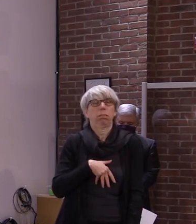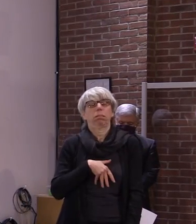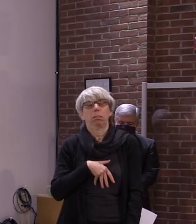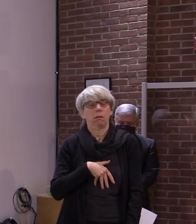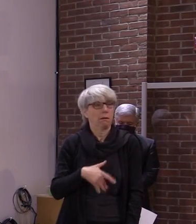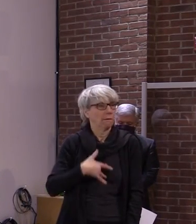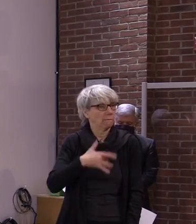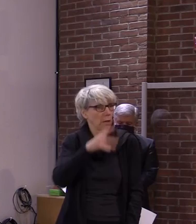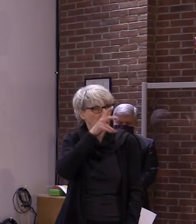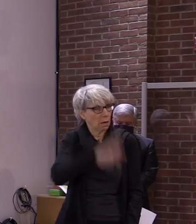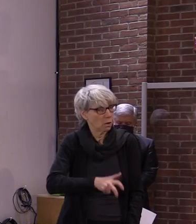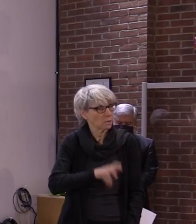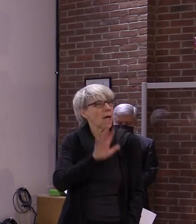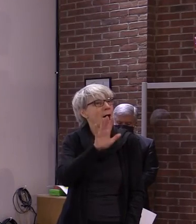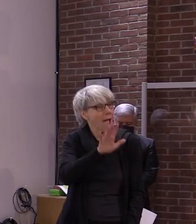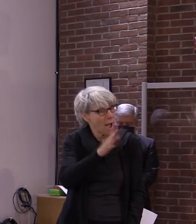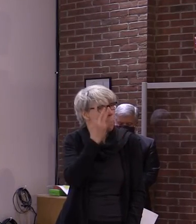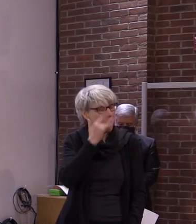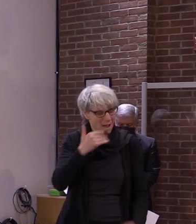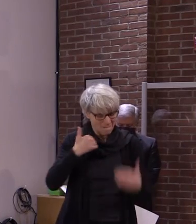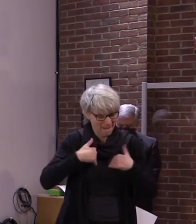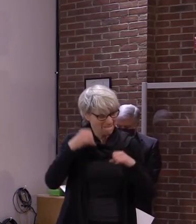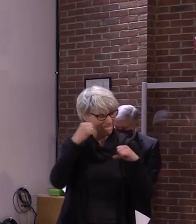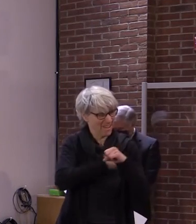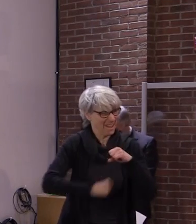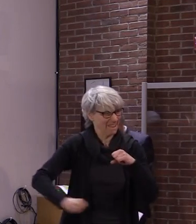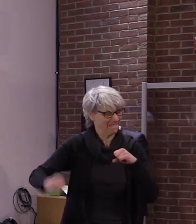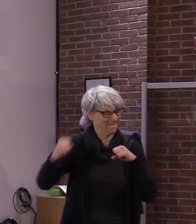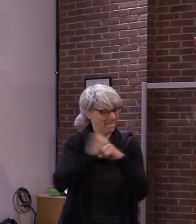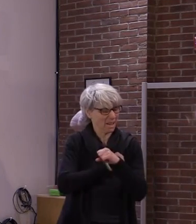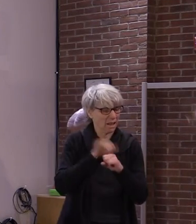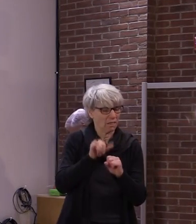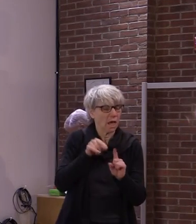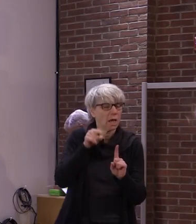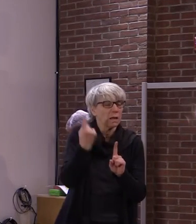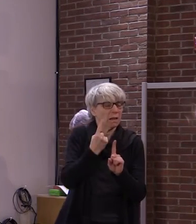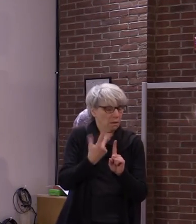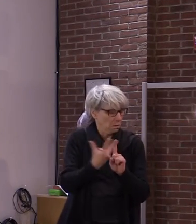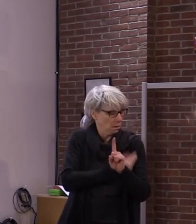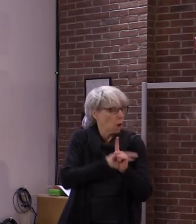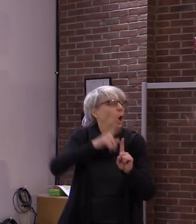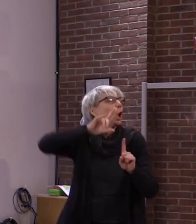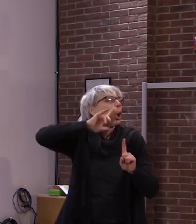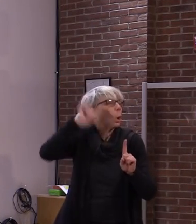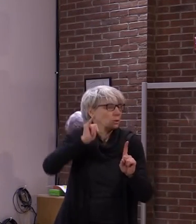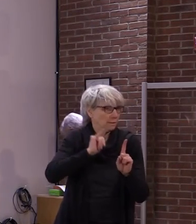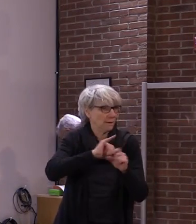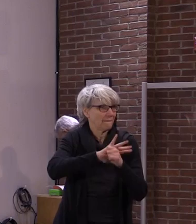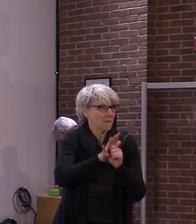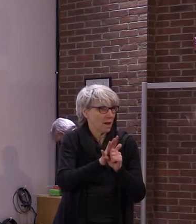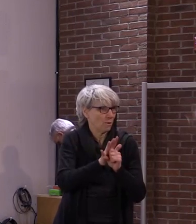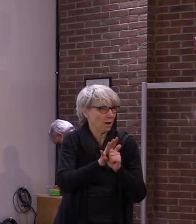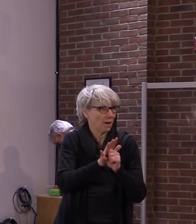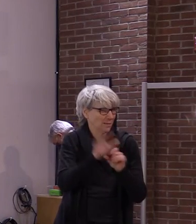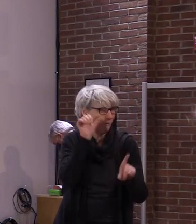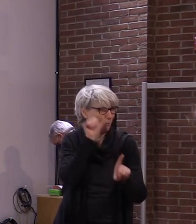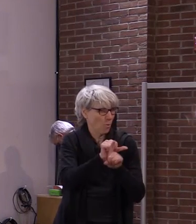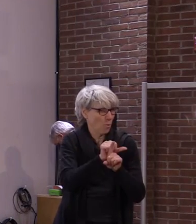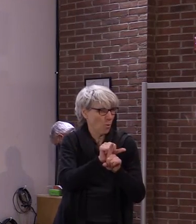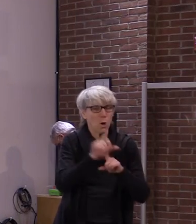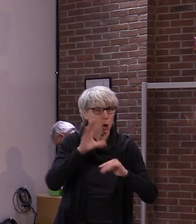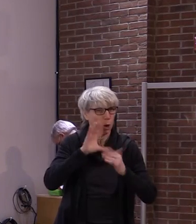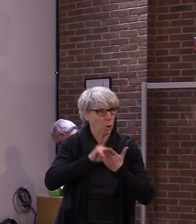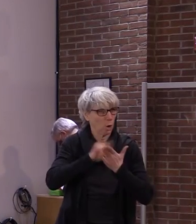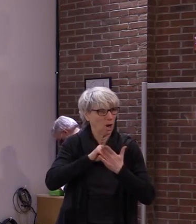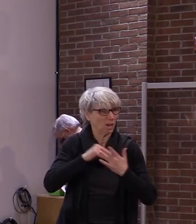protection. The CDC just reported on experiences after the first month of vaccination, over